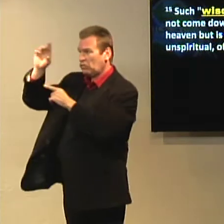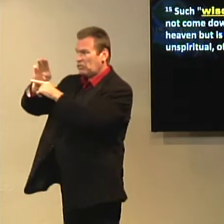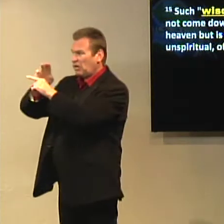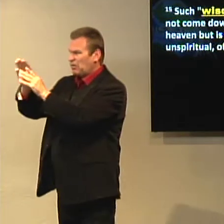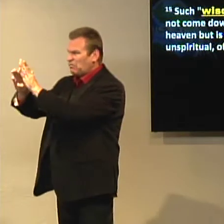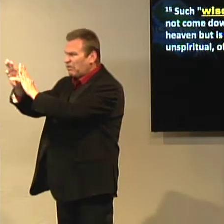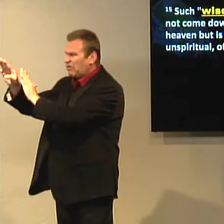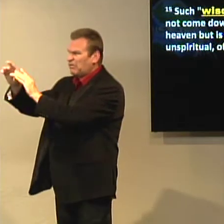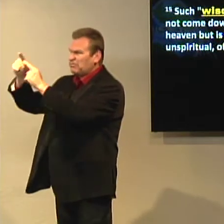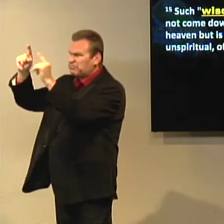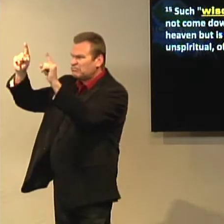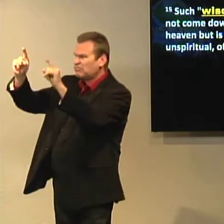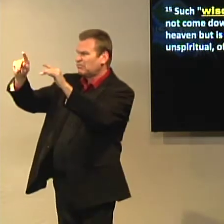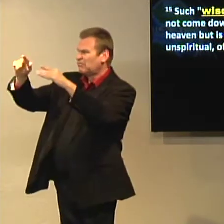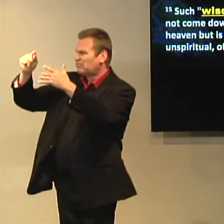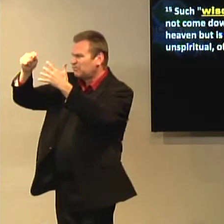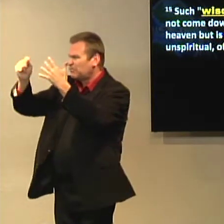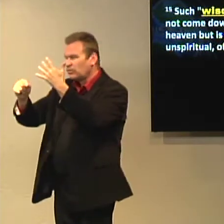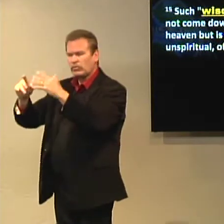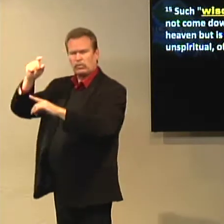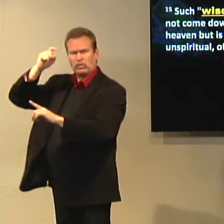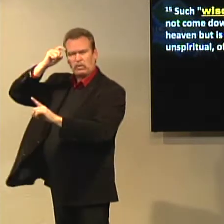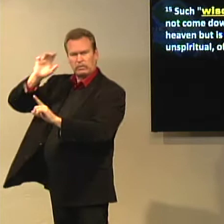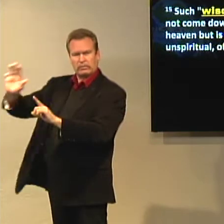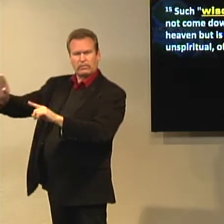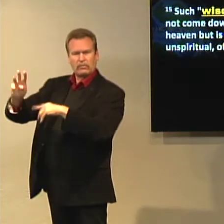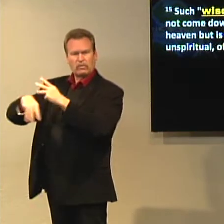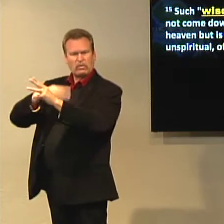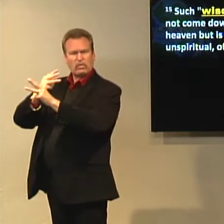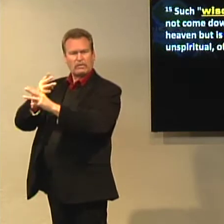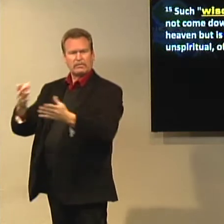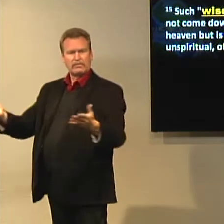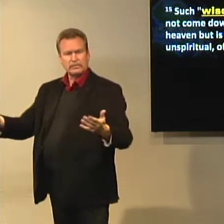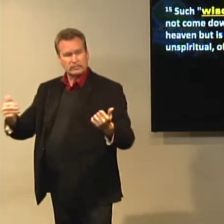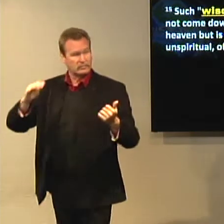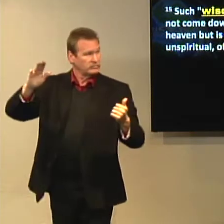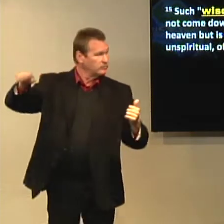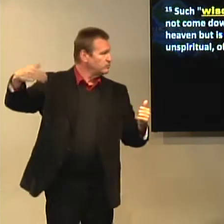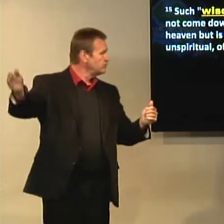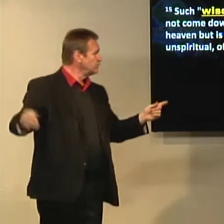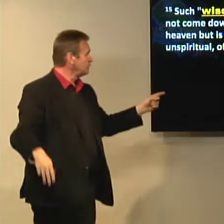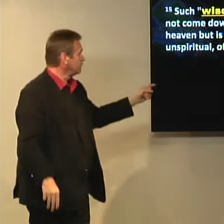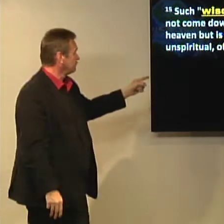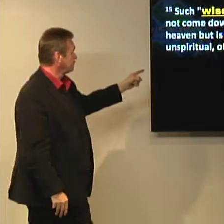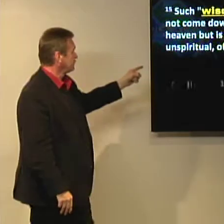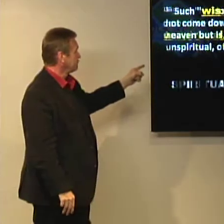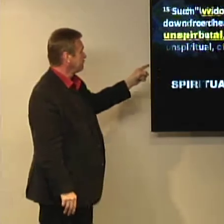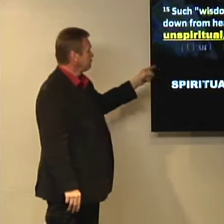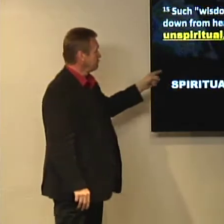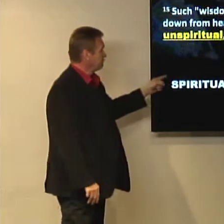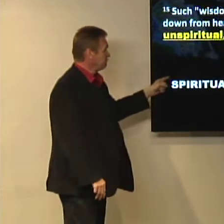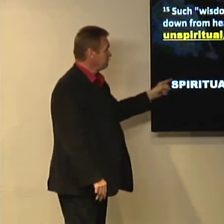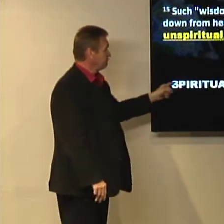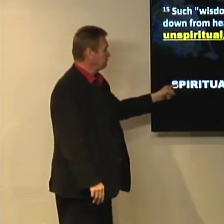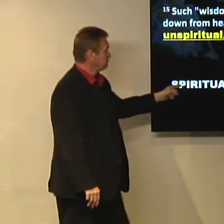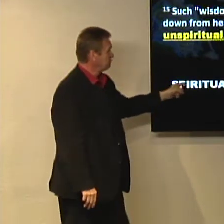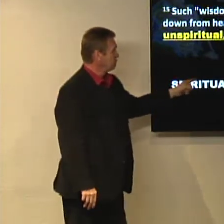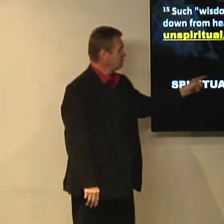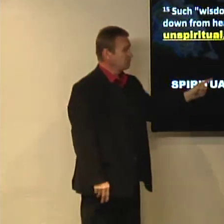And there are many people who are very smart at setting up businesses, all these things. They're wise in the ways of the world. But these things are